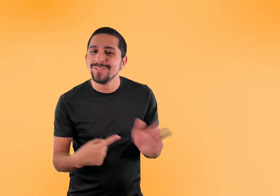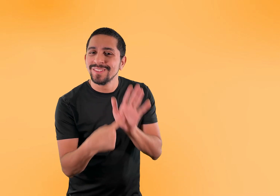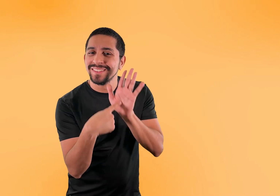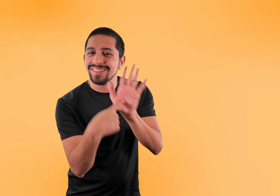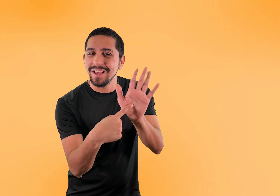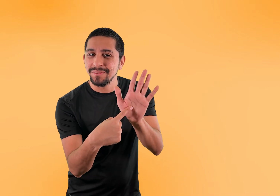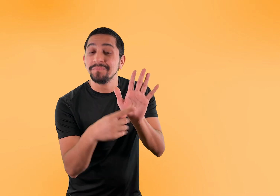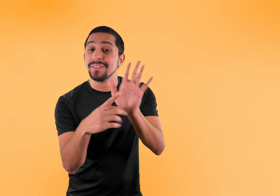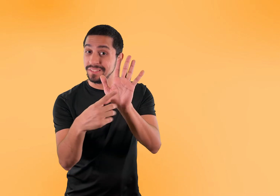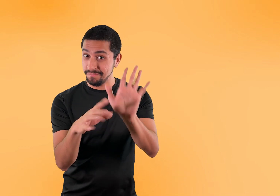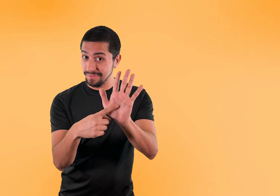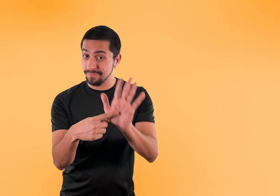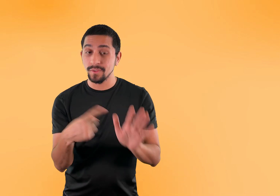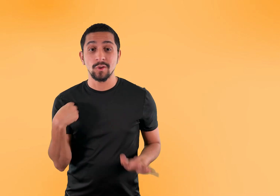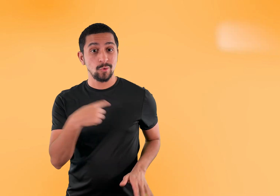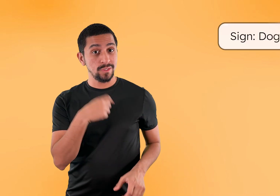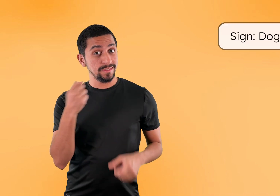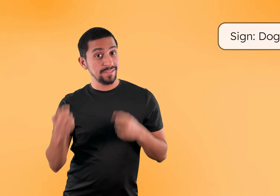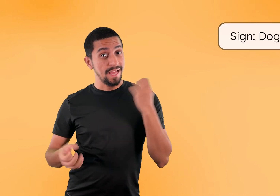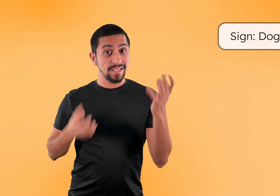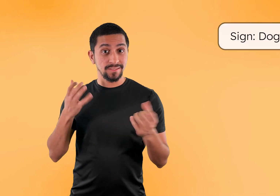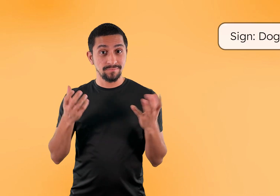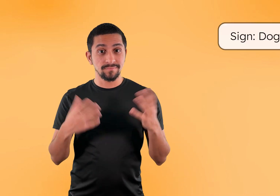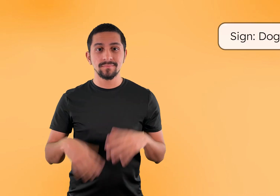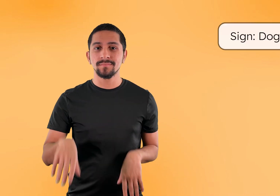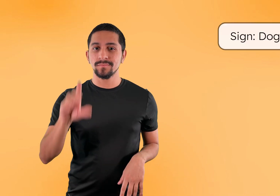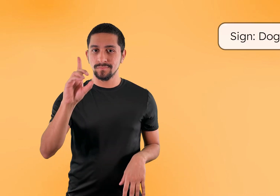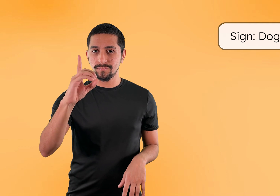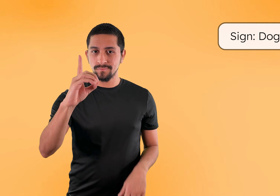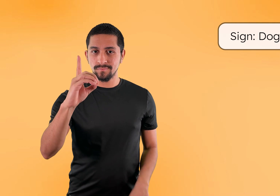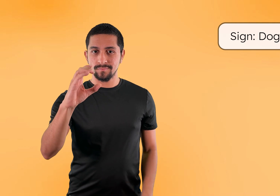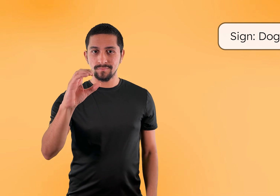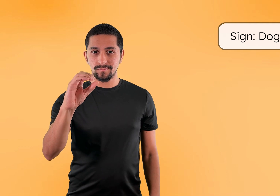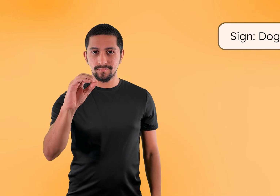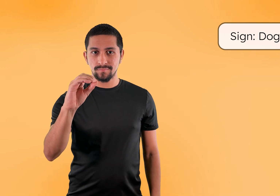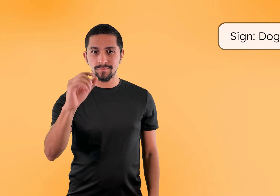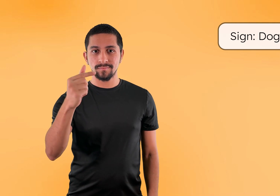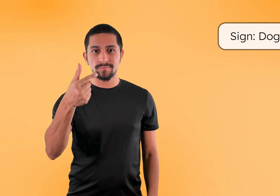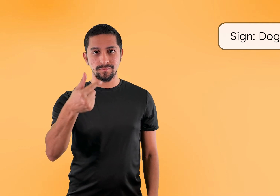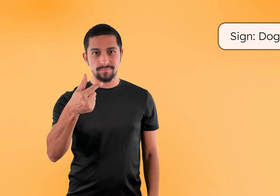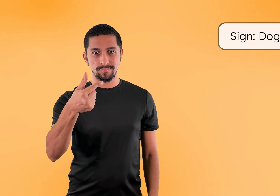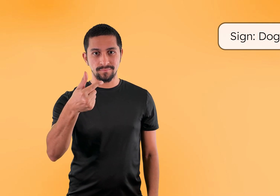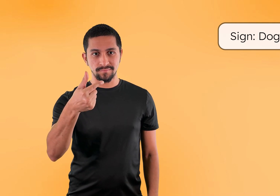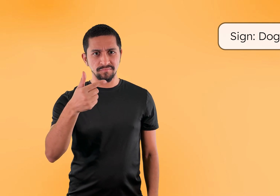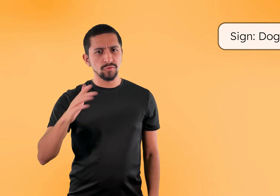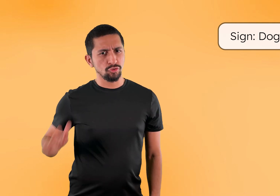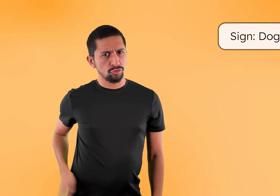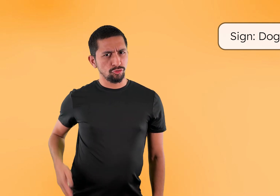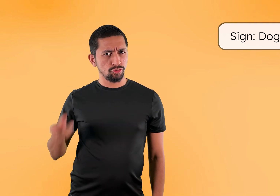For example, we sign dog like this.